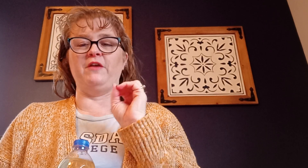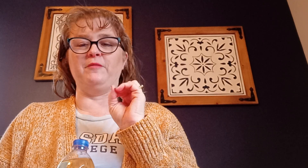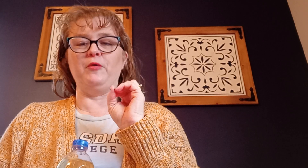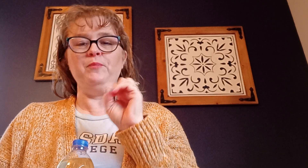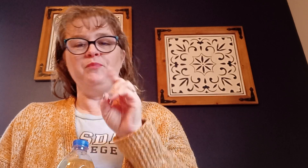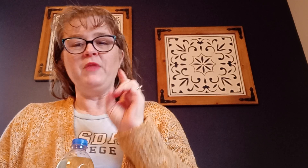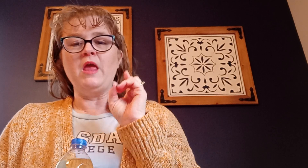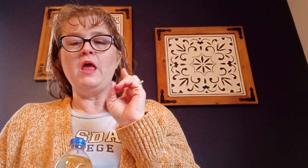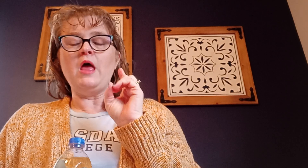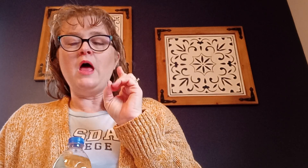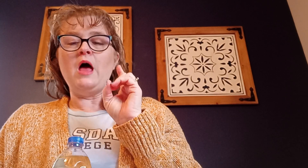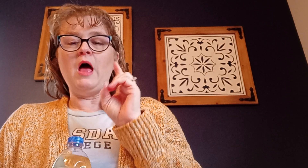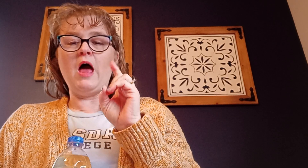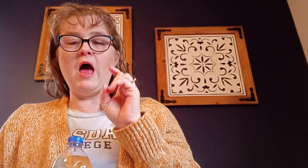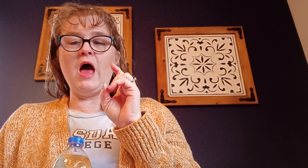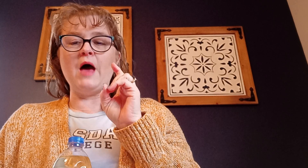advisable.